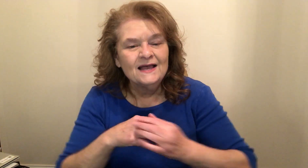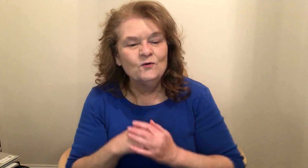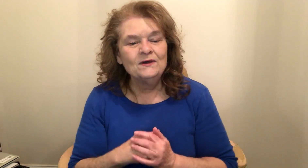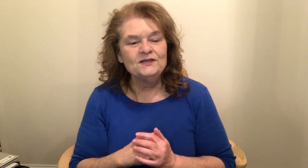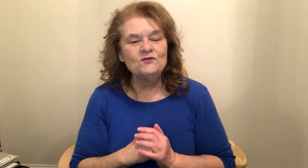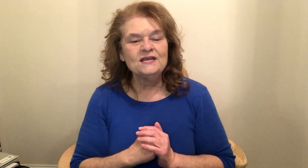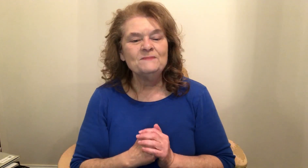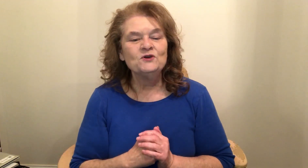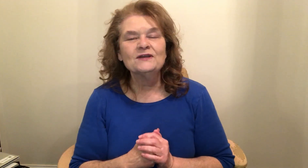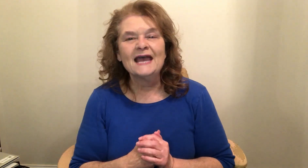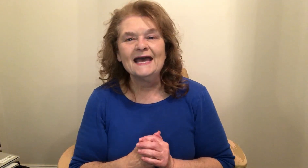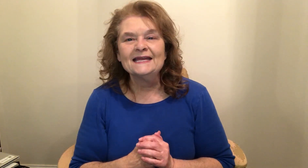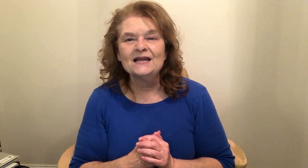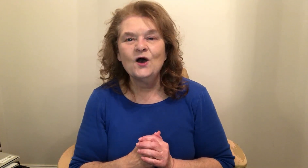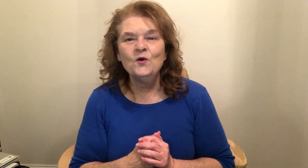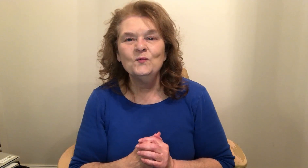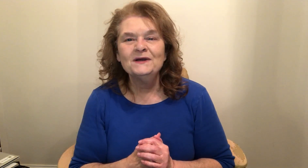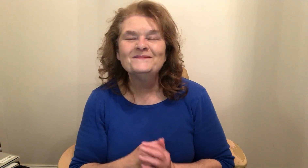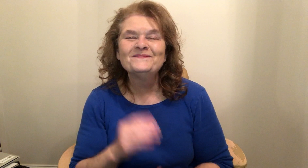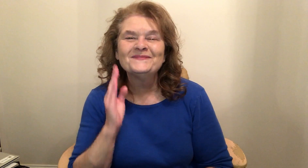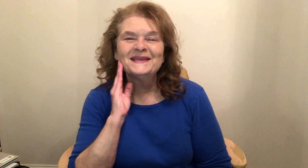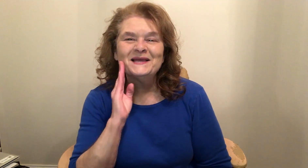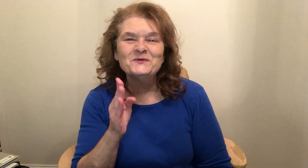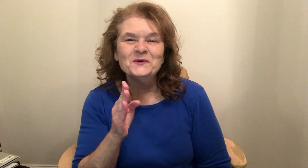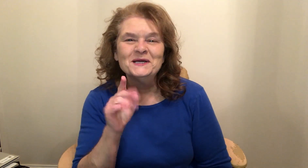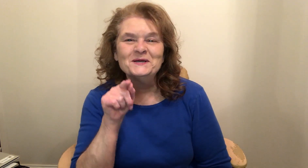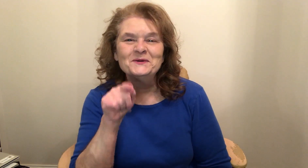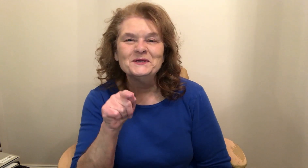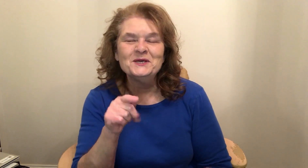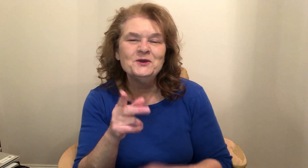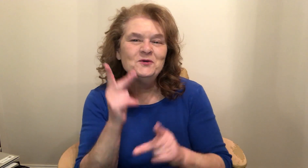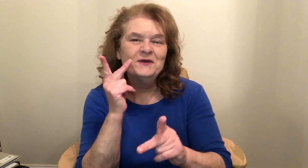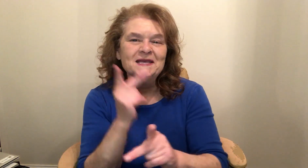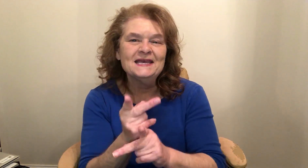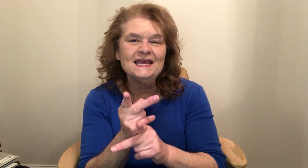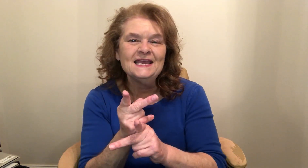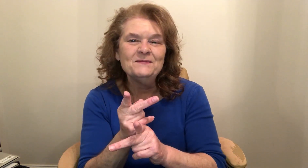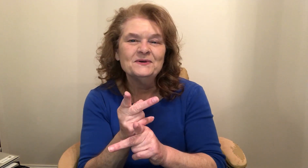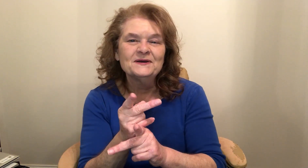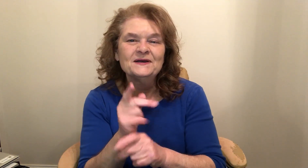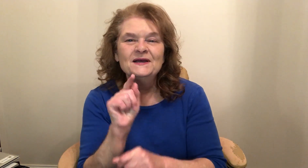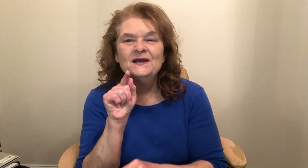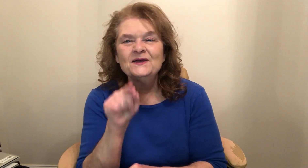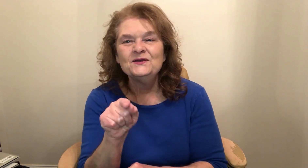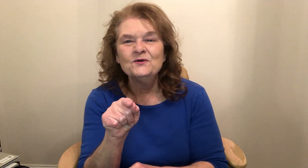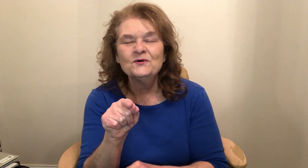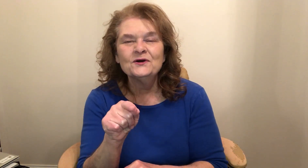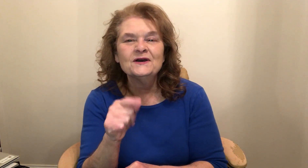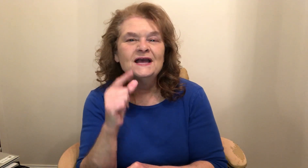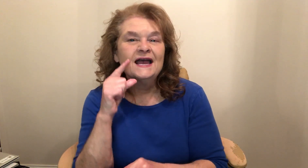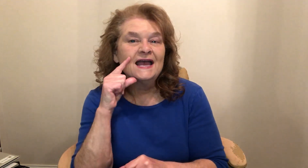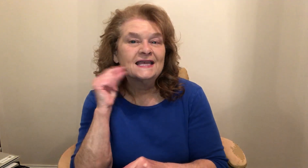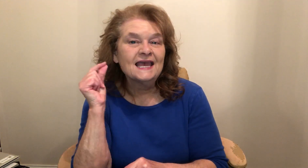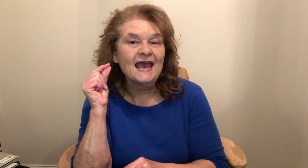Will you keep your cat at home? Will you keep your